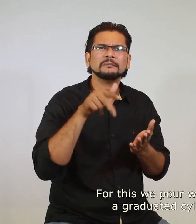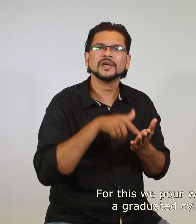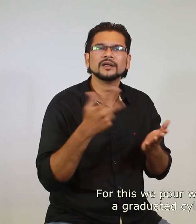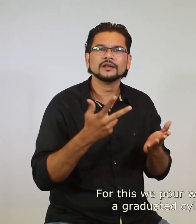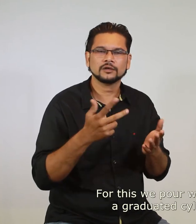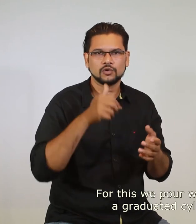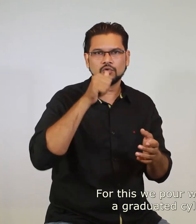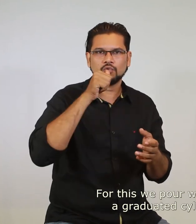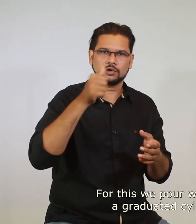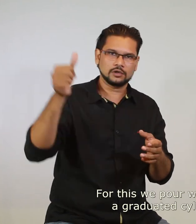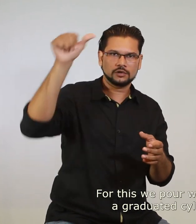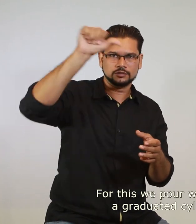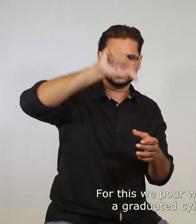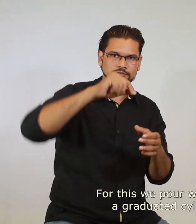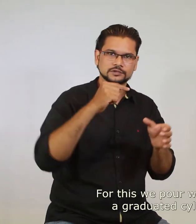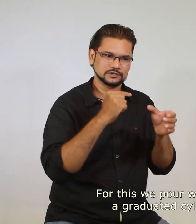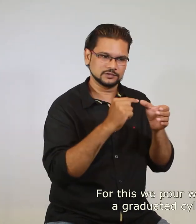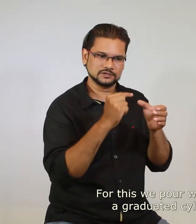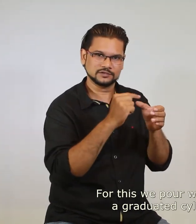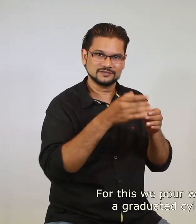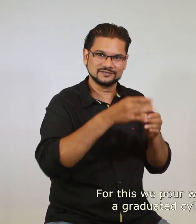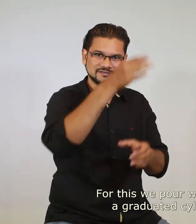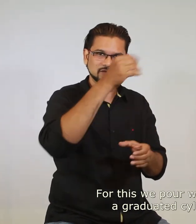For this, we pour water into a graduated cylinder.